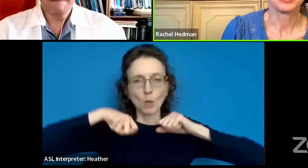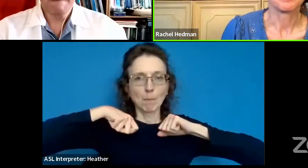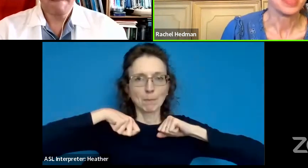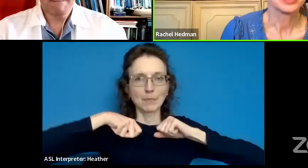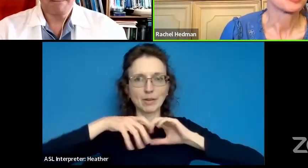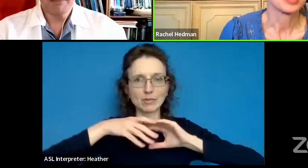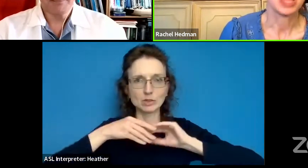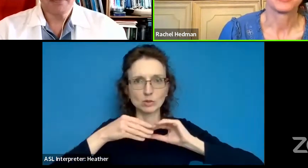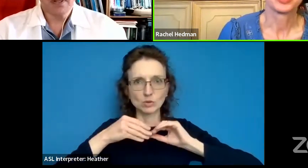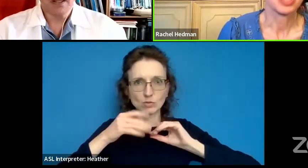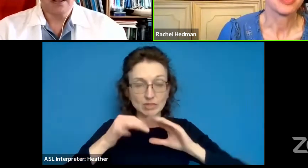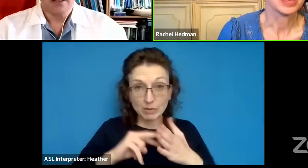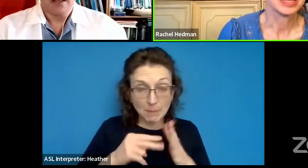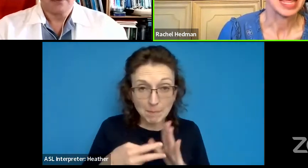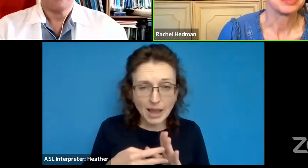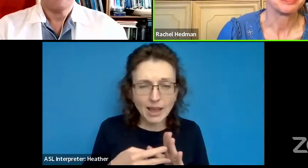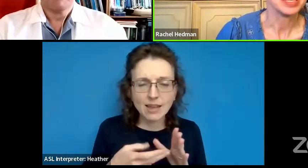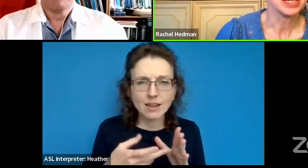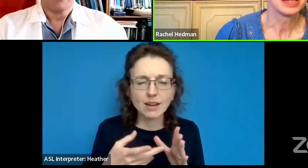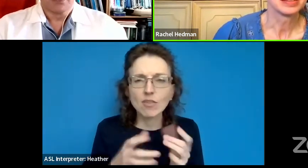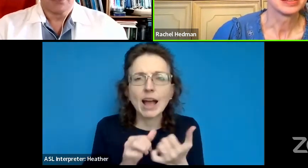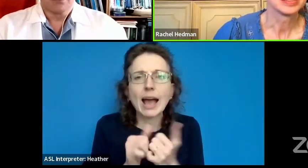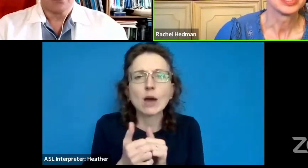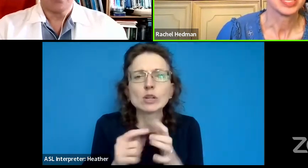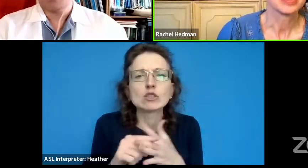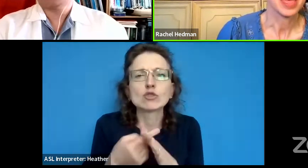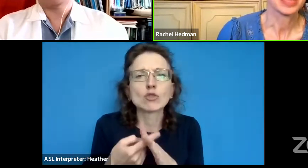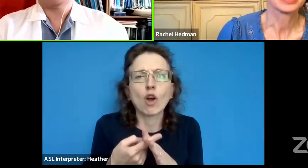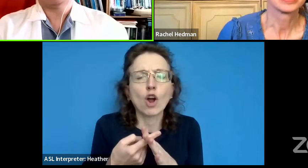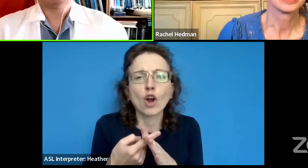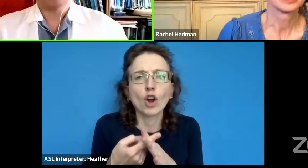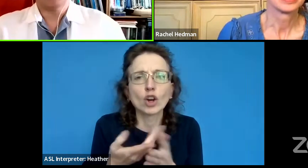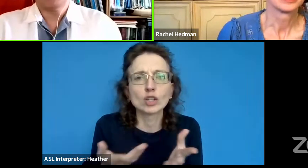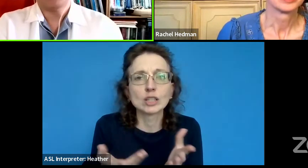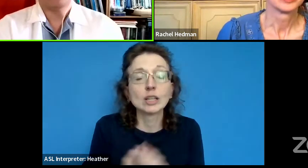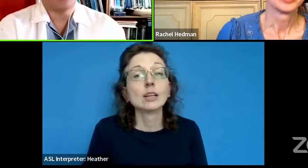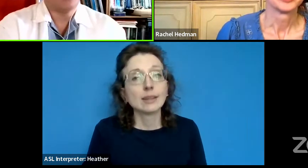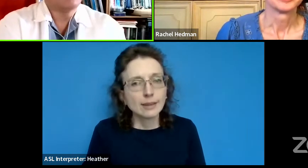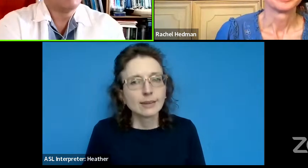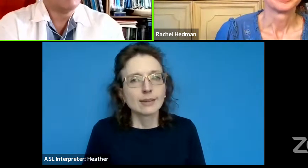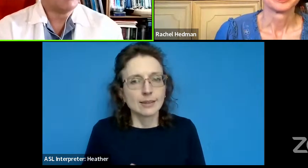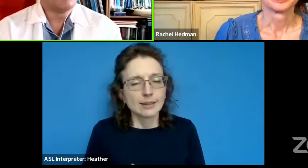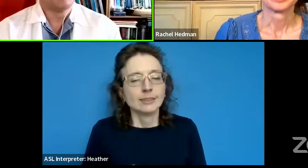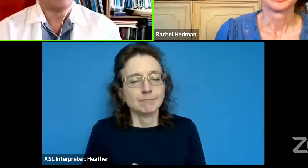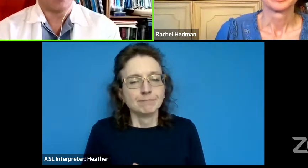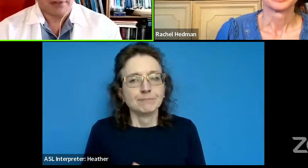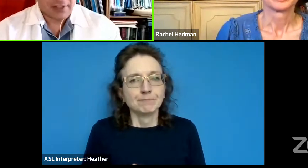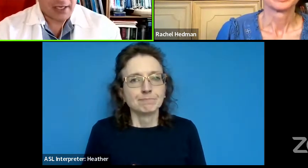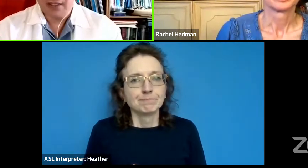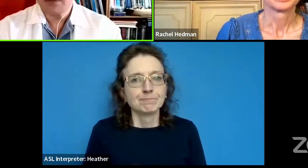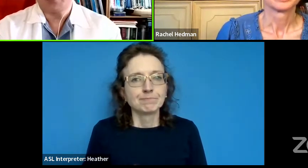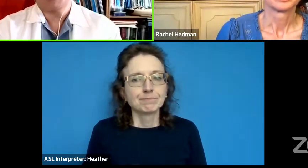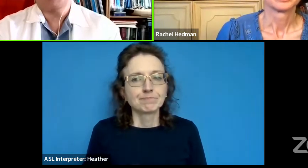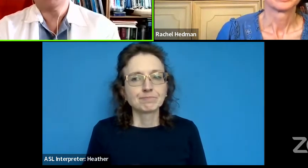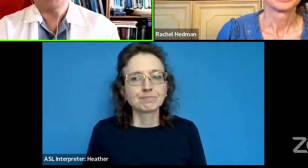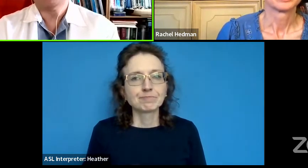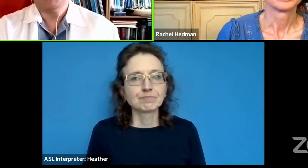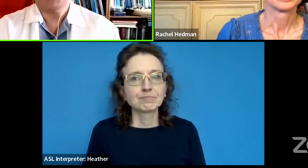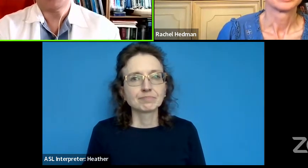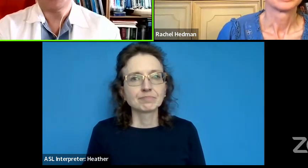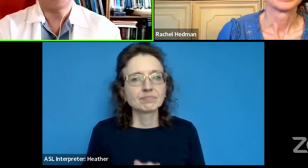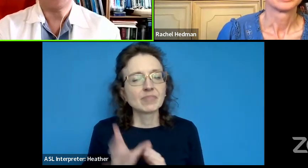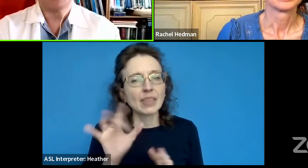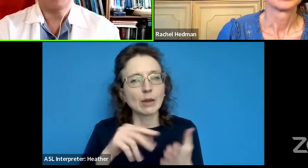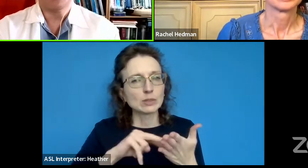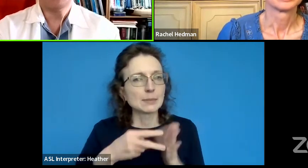that was what was meant, or I wonder how that came to be? Yes. I that is what it was meant